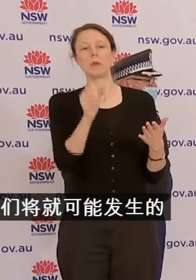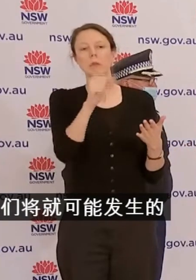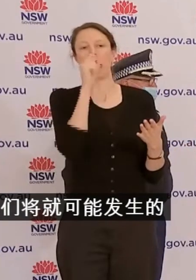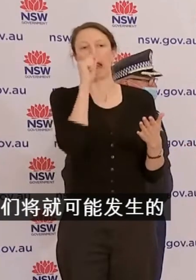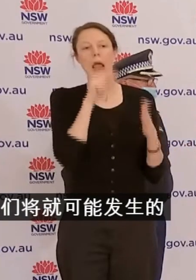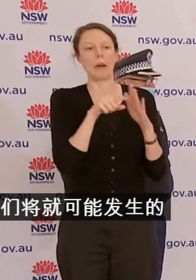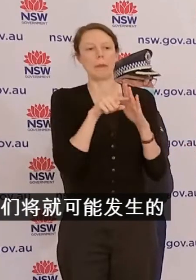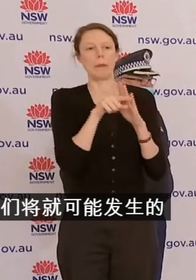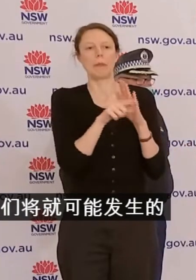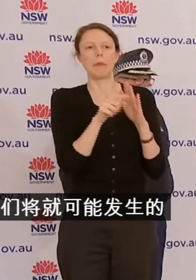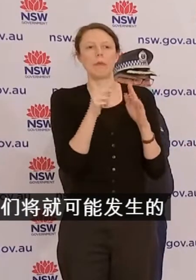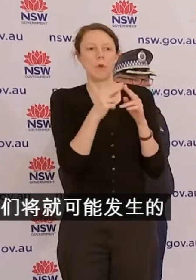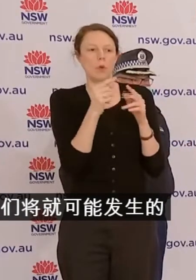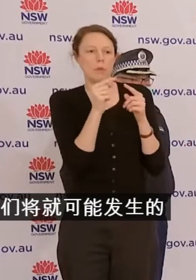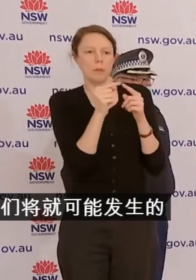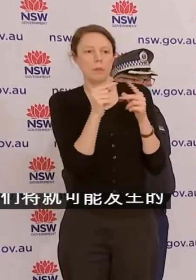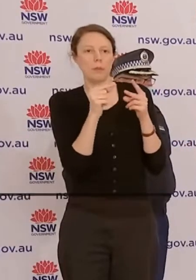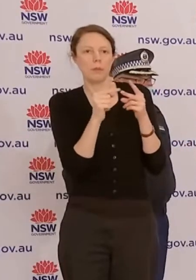low risk